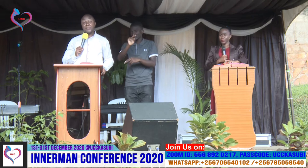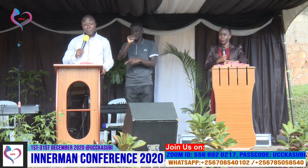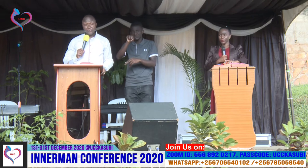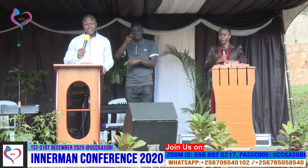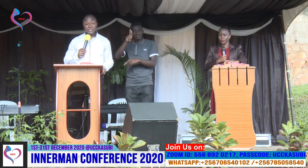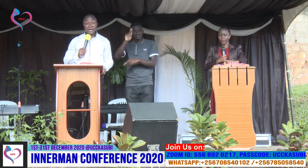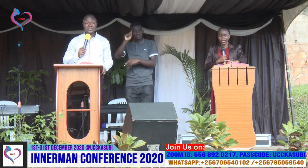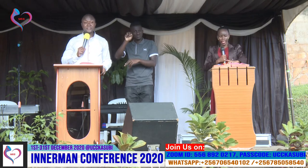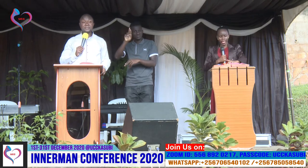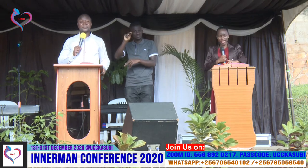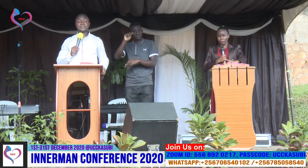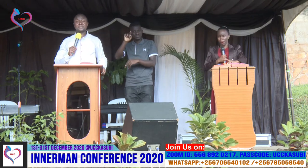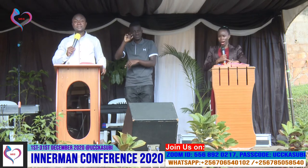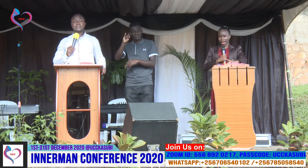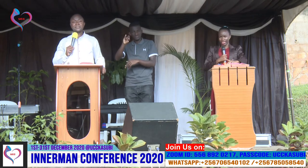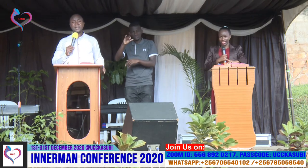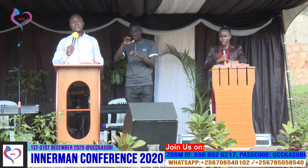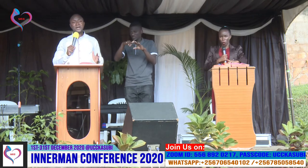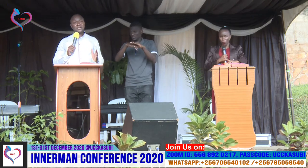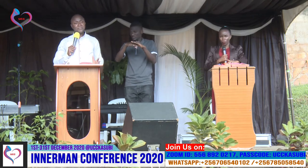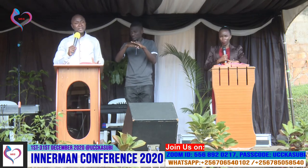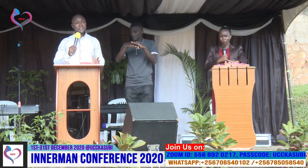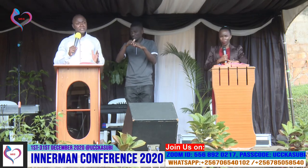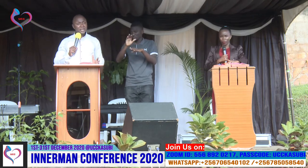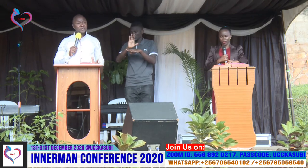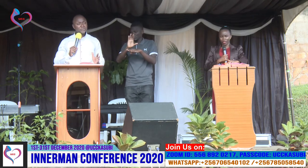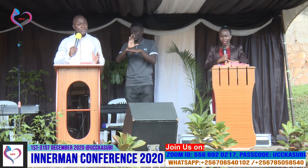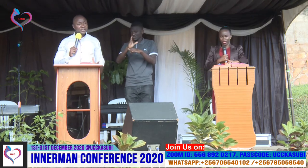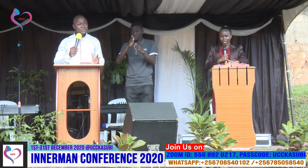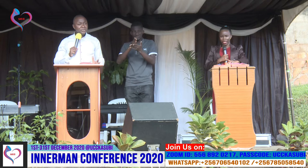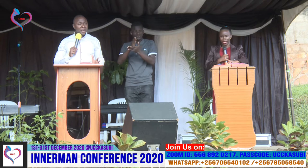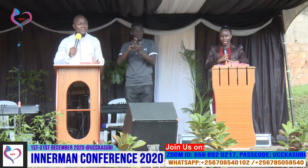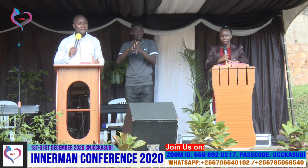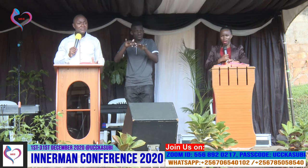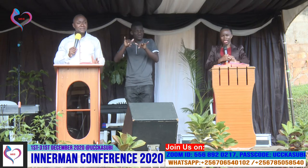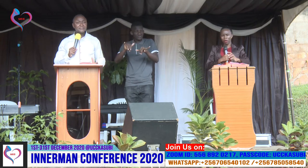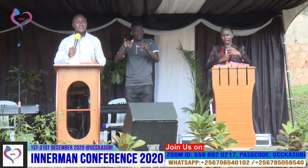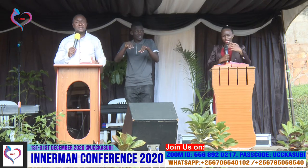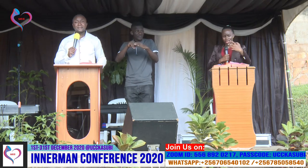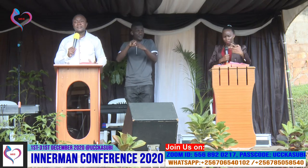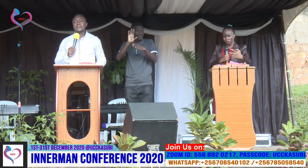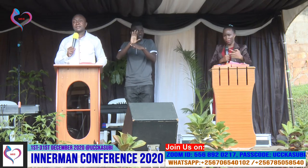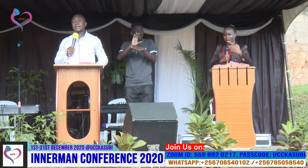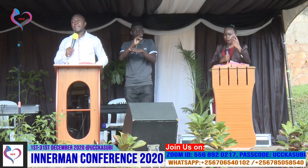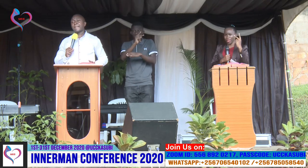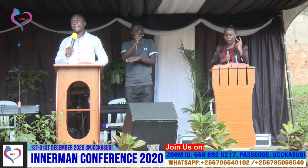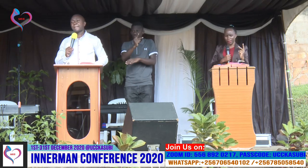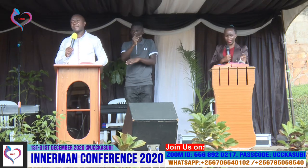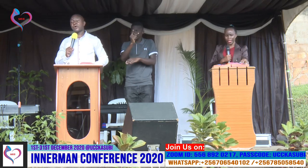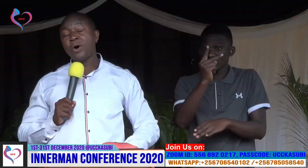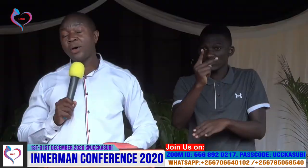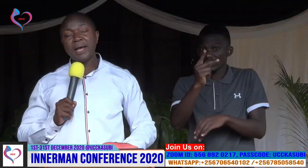And I'm a member of this church. In fact, I've been in this church for 22